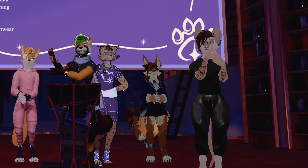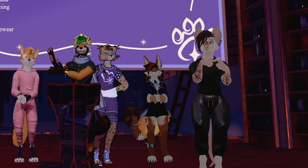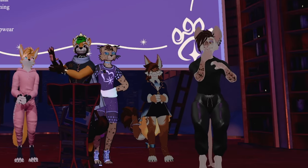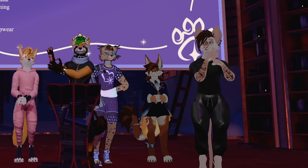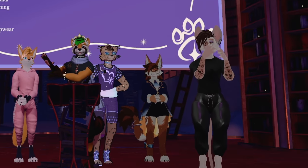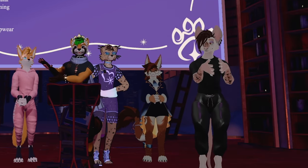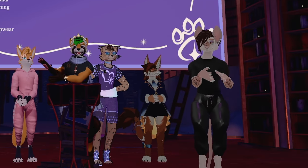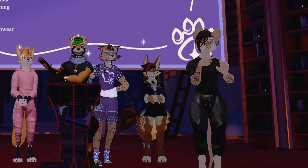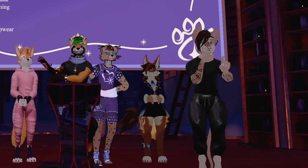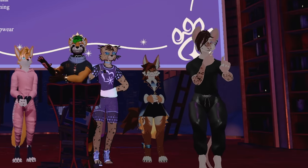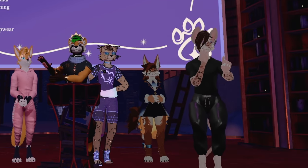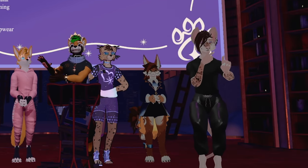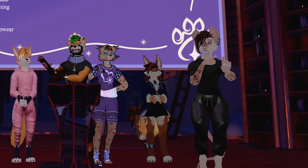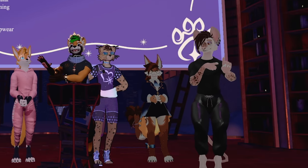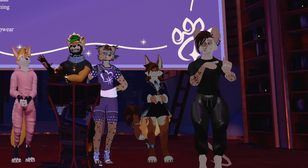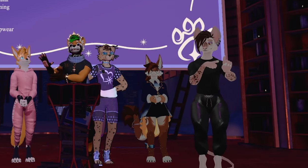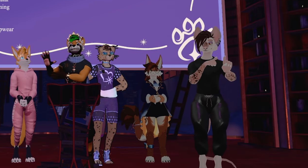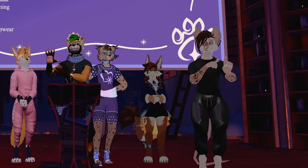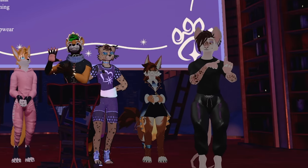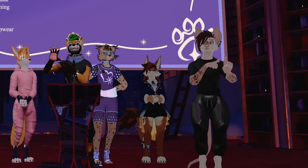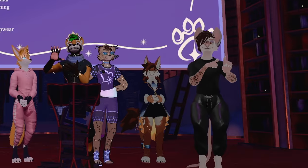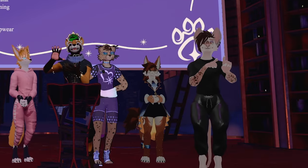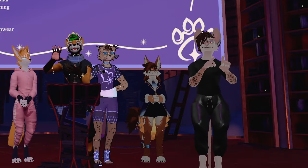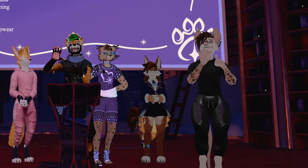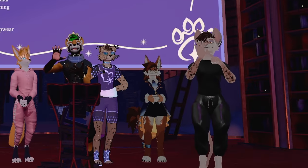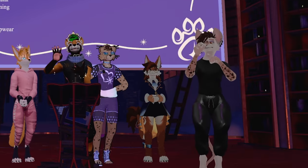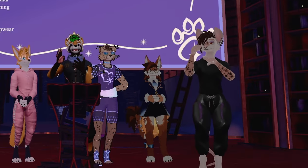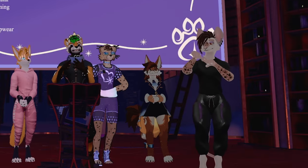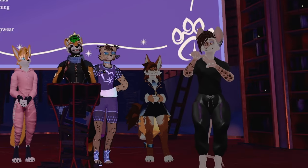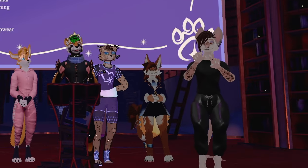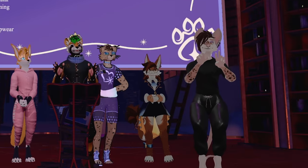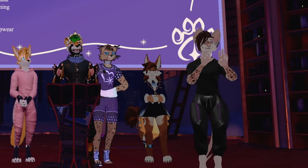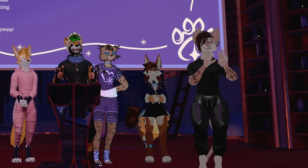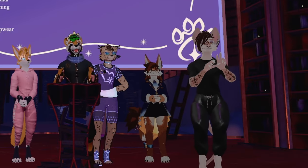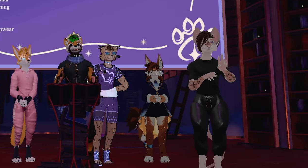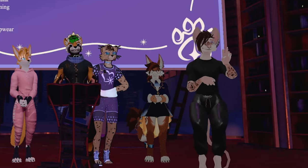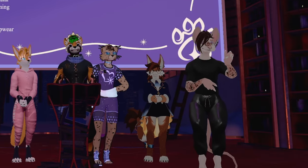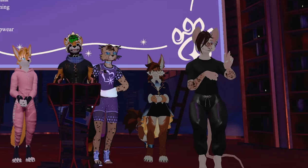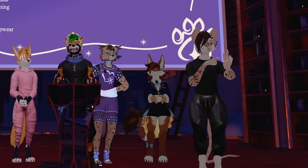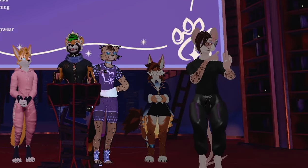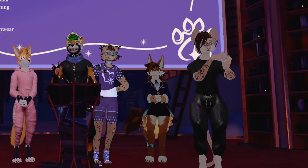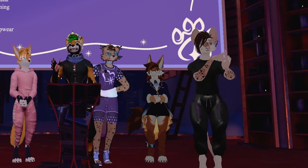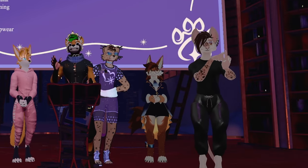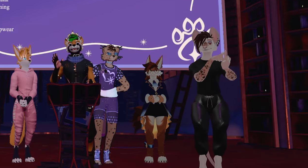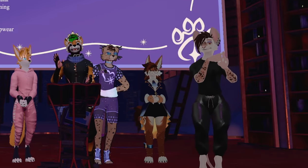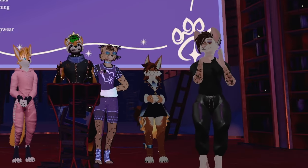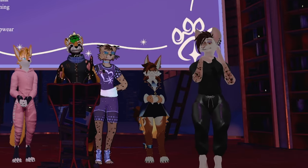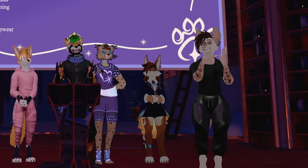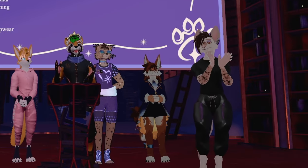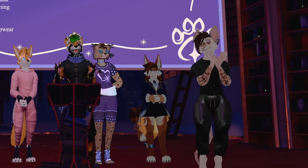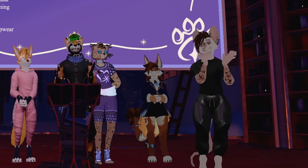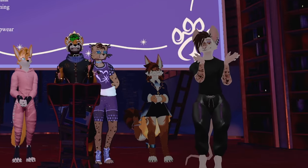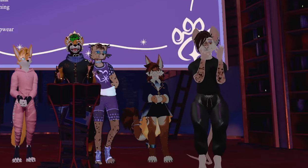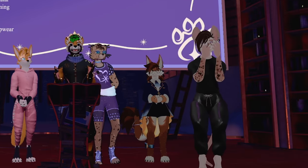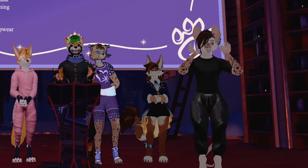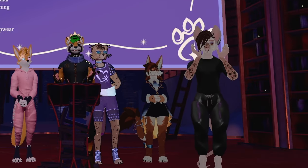have Bork right next to him showing the general VR version, and you'll be able to see that some of the signs are slightly